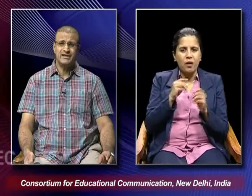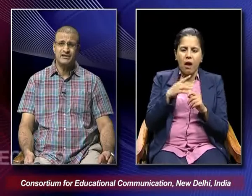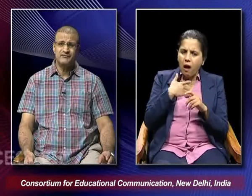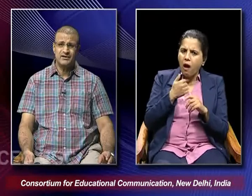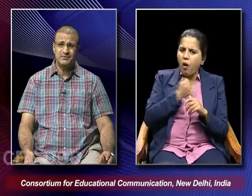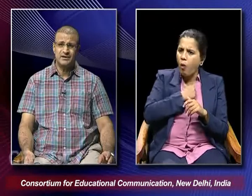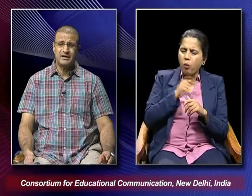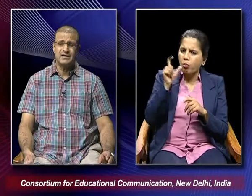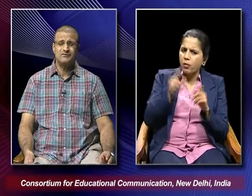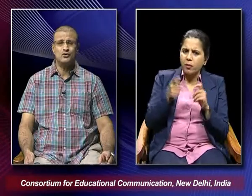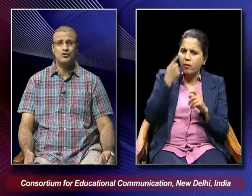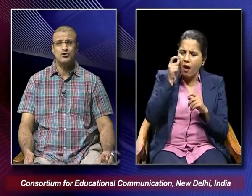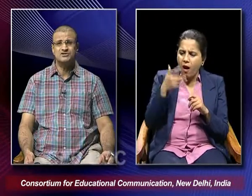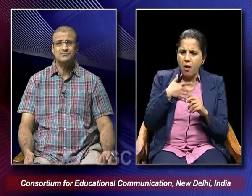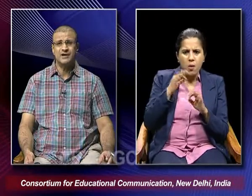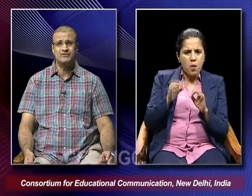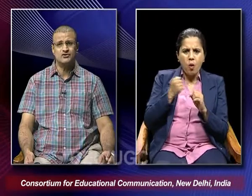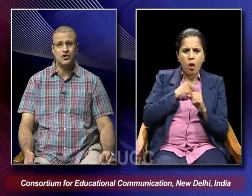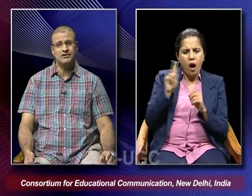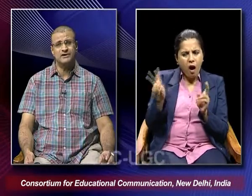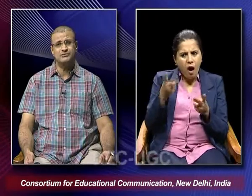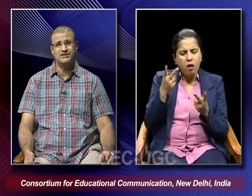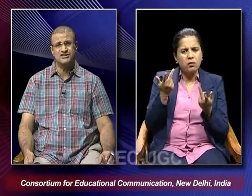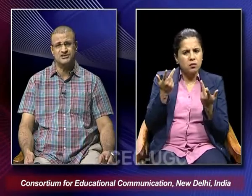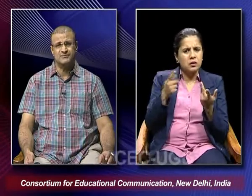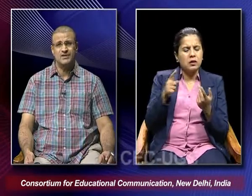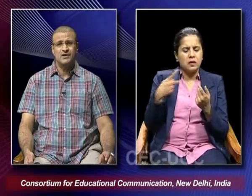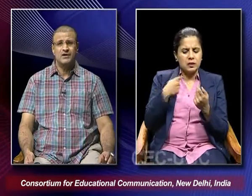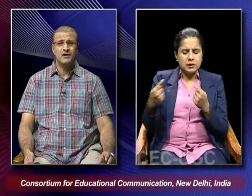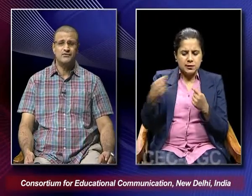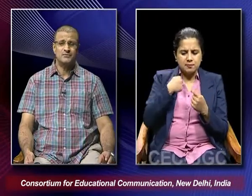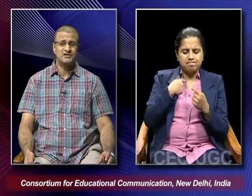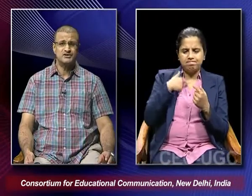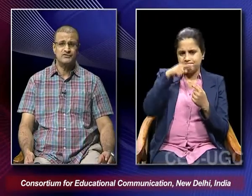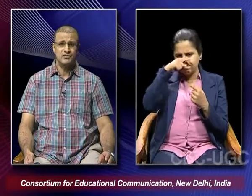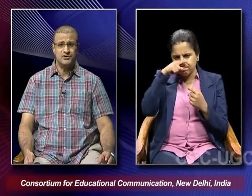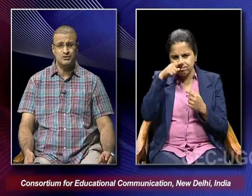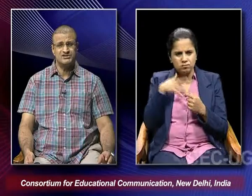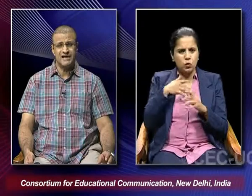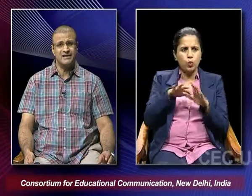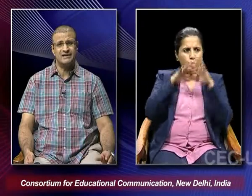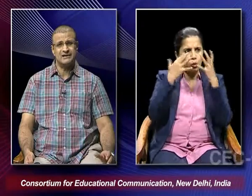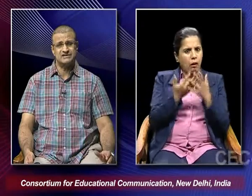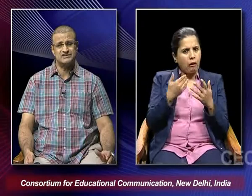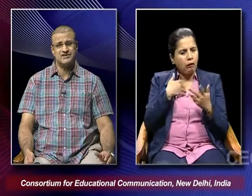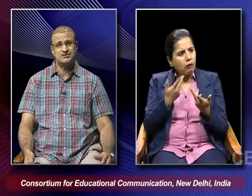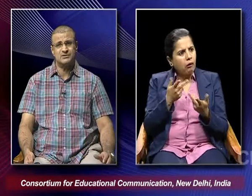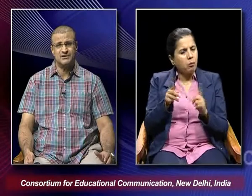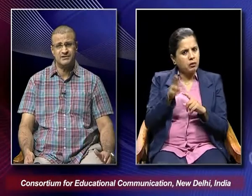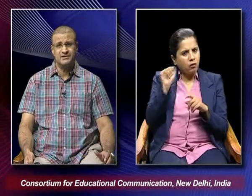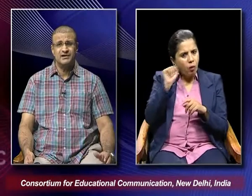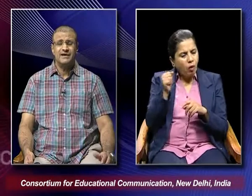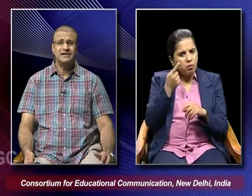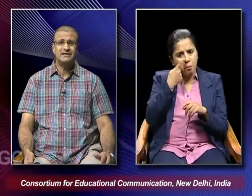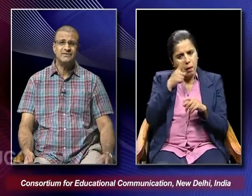very uncomfortable and would cause some kind of a taunt and humiliation from the rest of the world to the child as well as to the